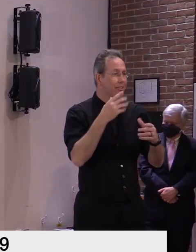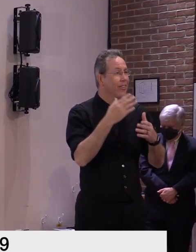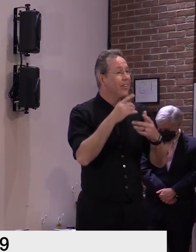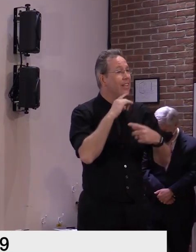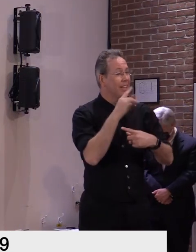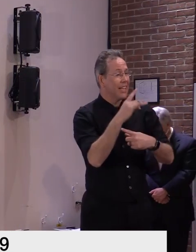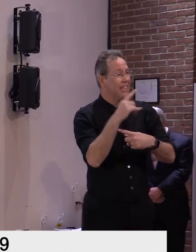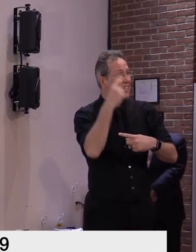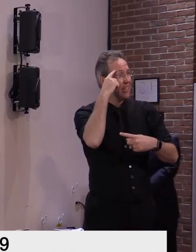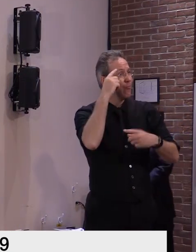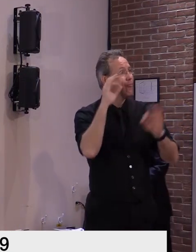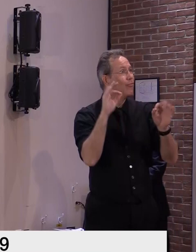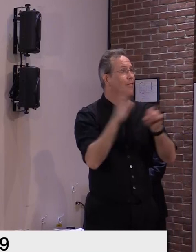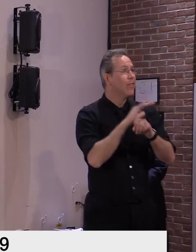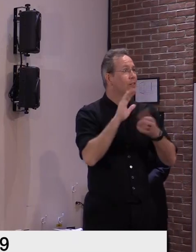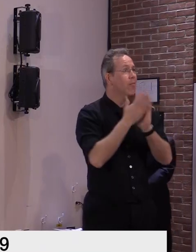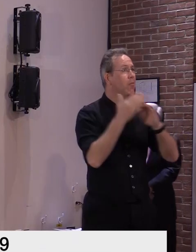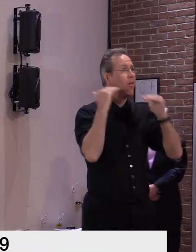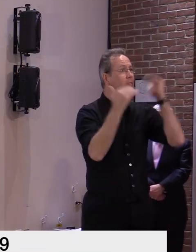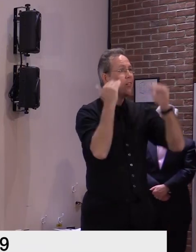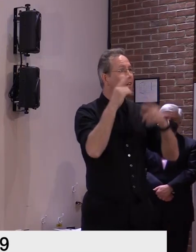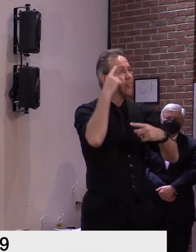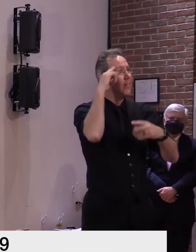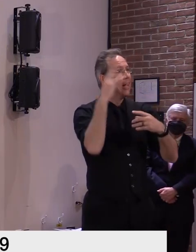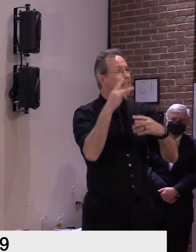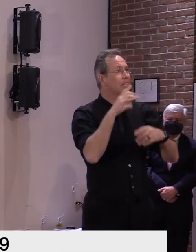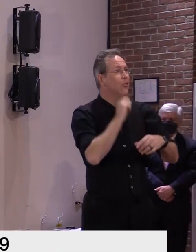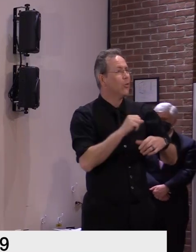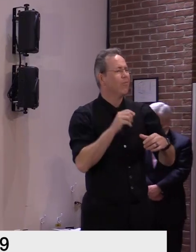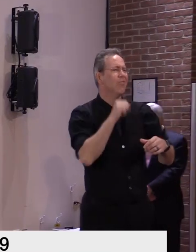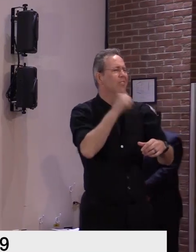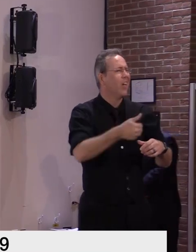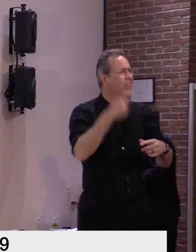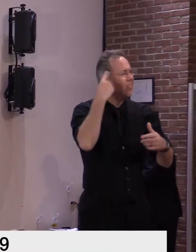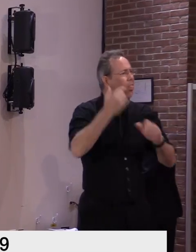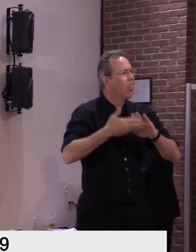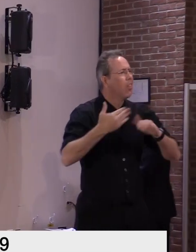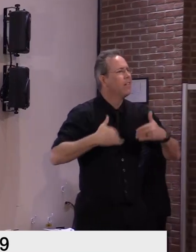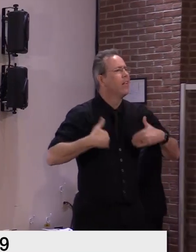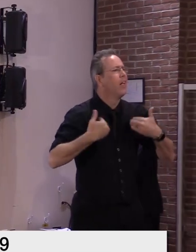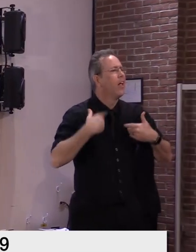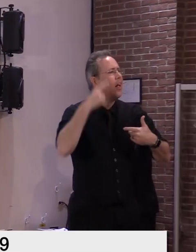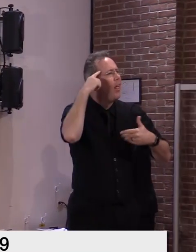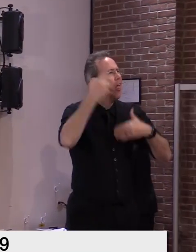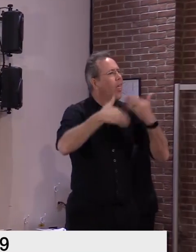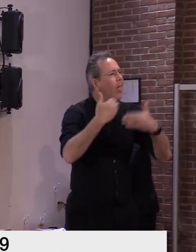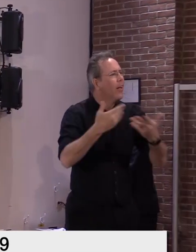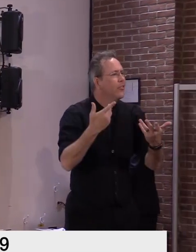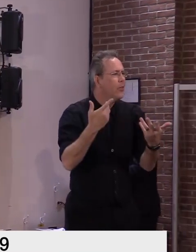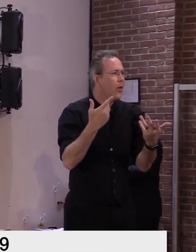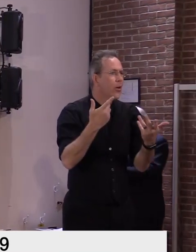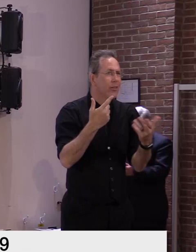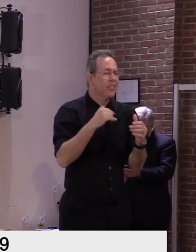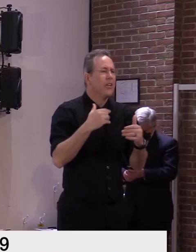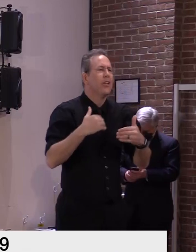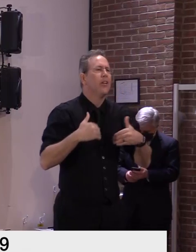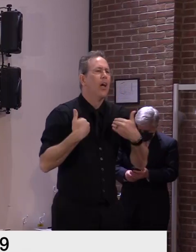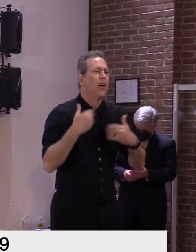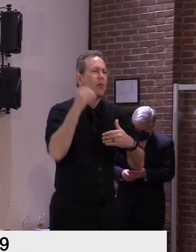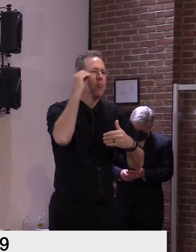of years further, especially for young men,